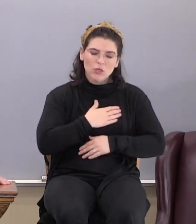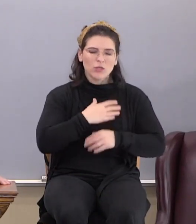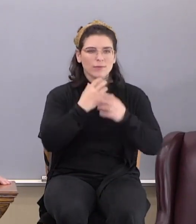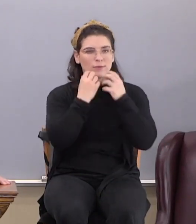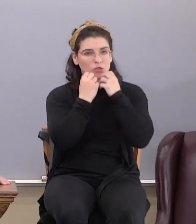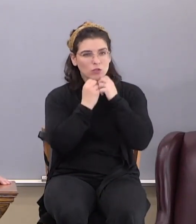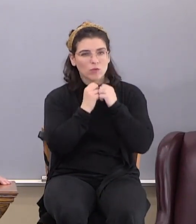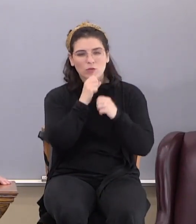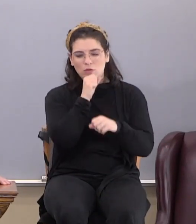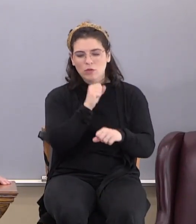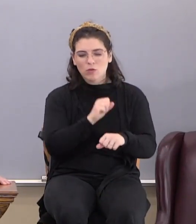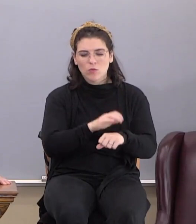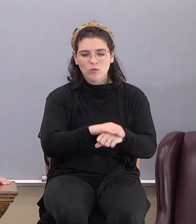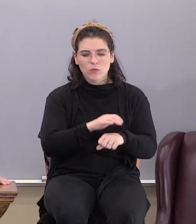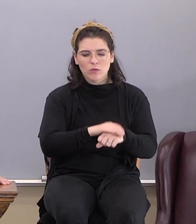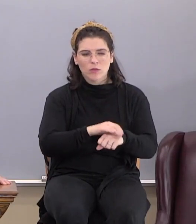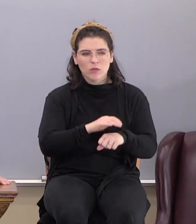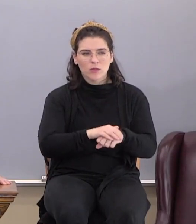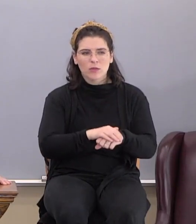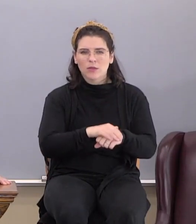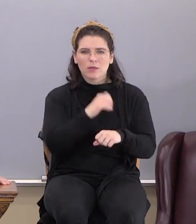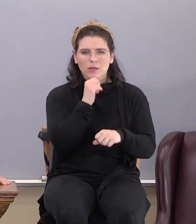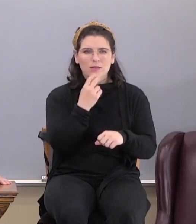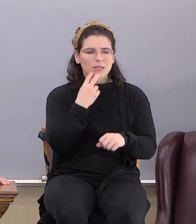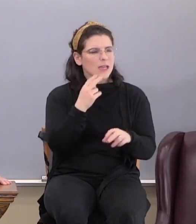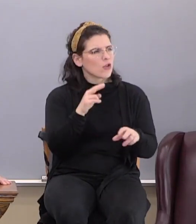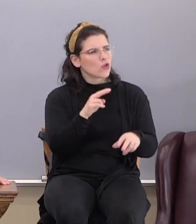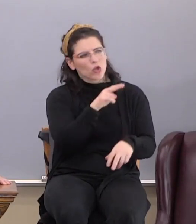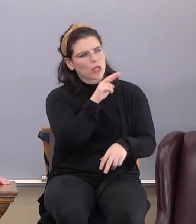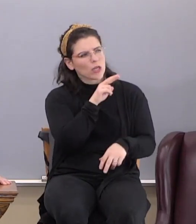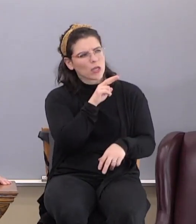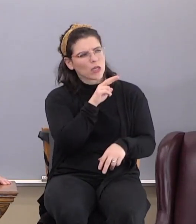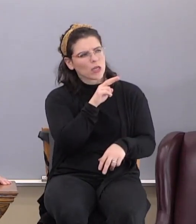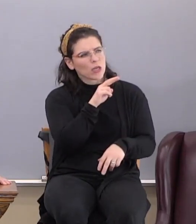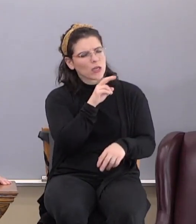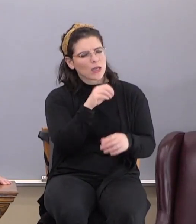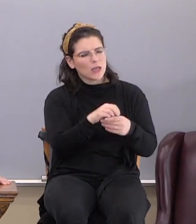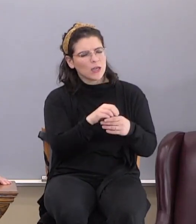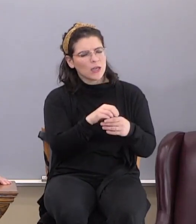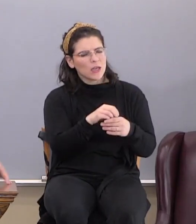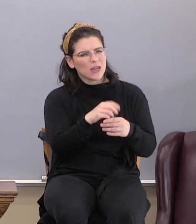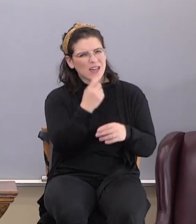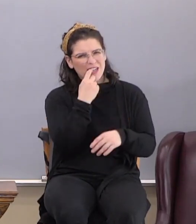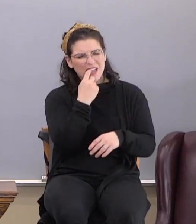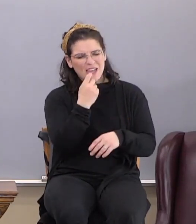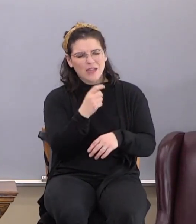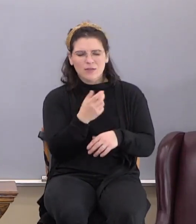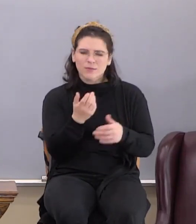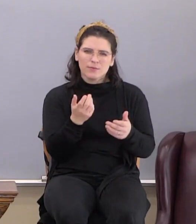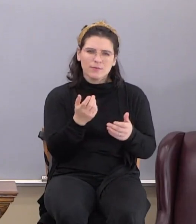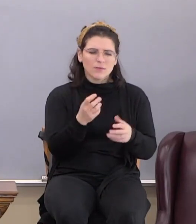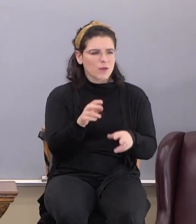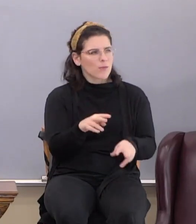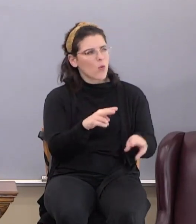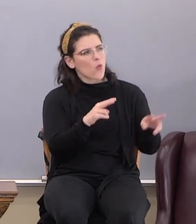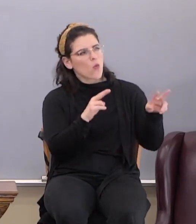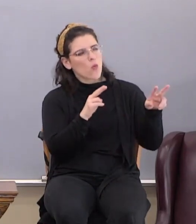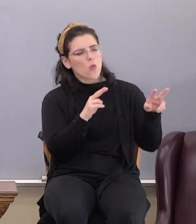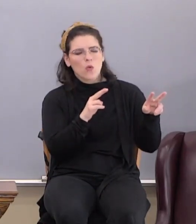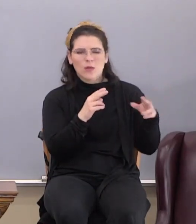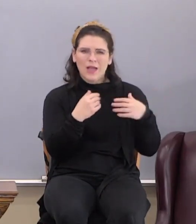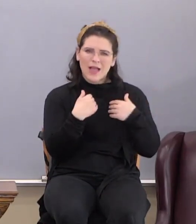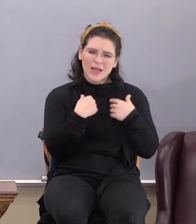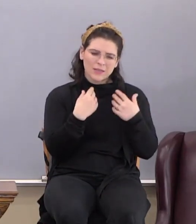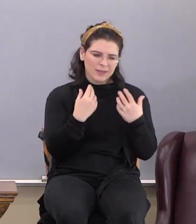English, okay? And it doesn't say looking in a glass, does it? So the point is behold